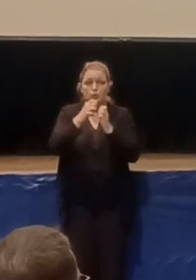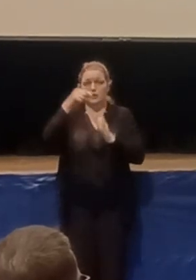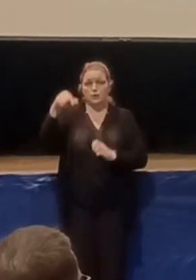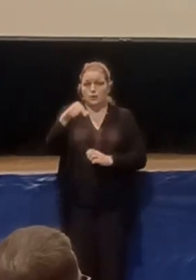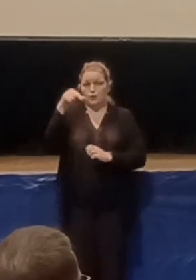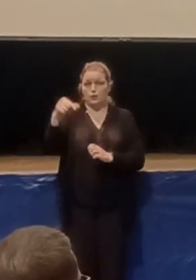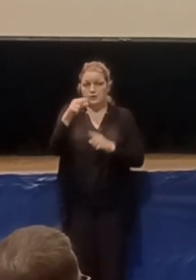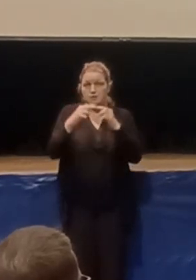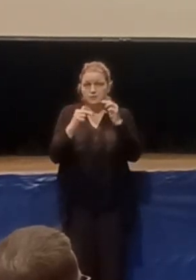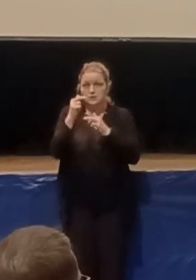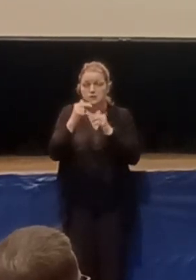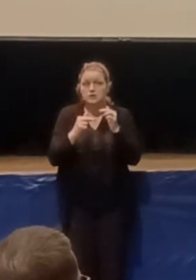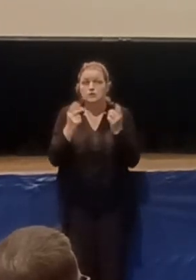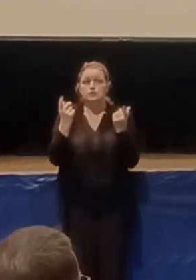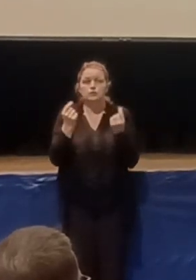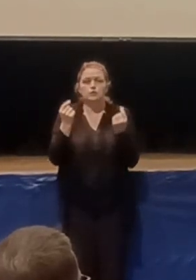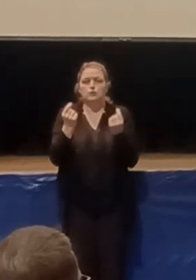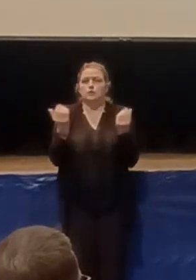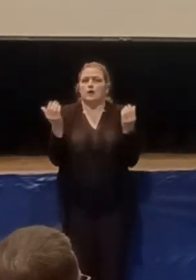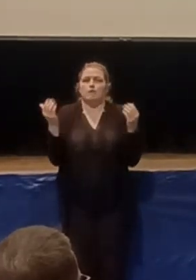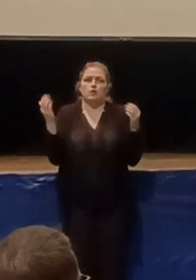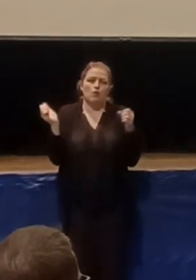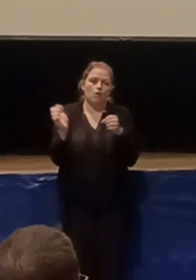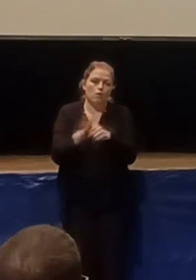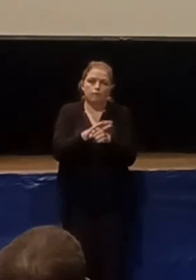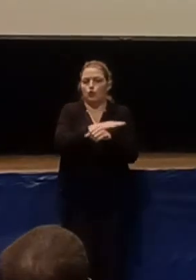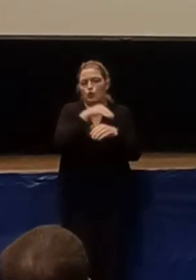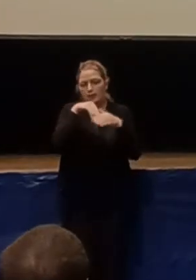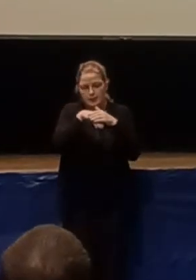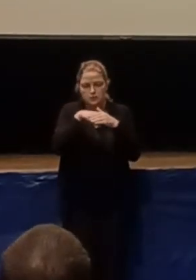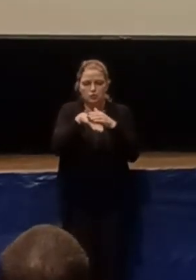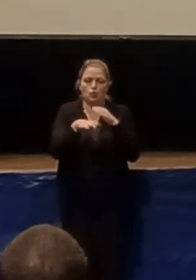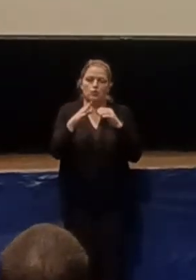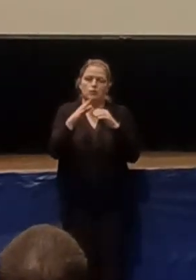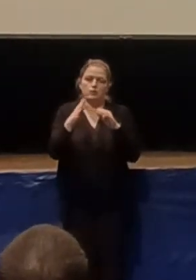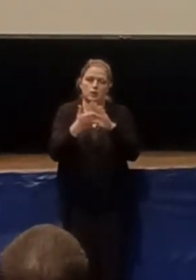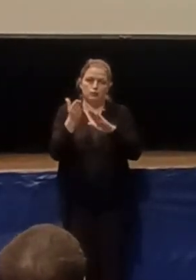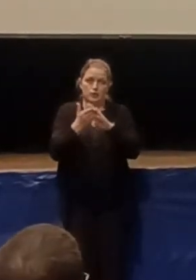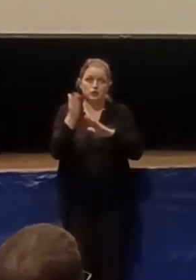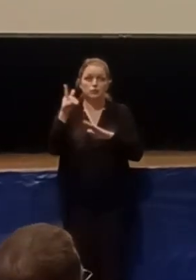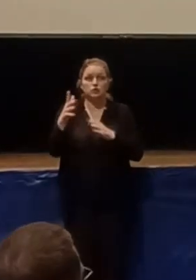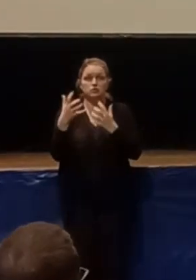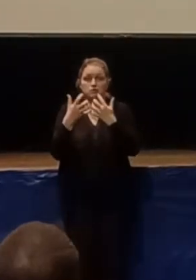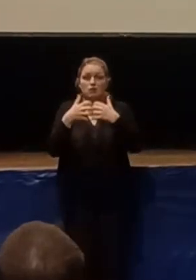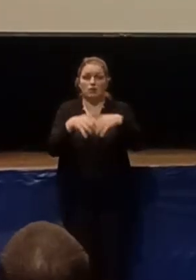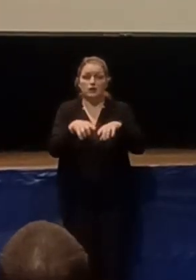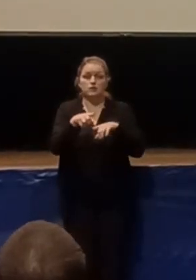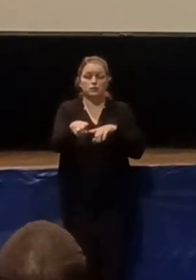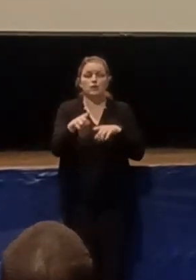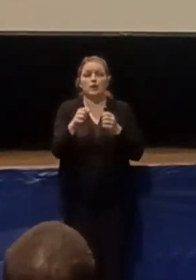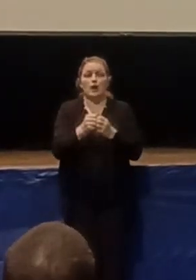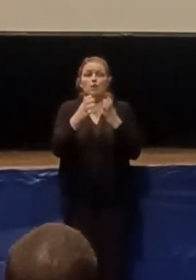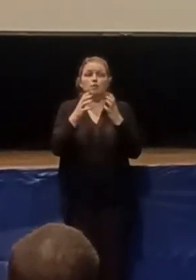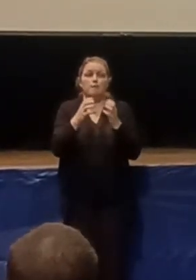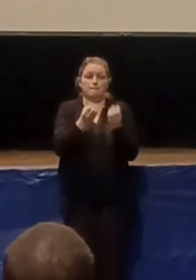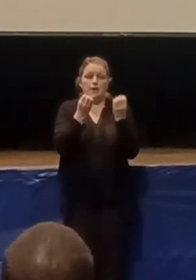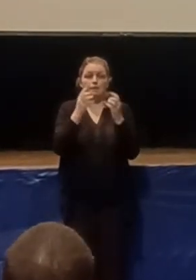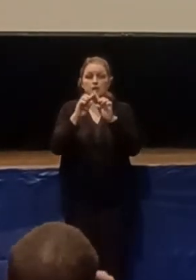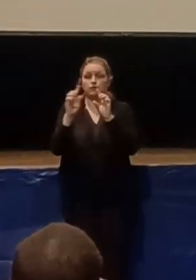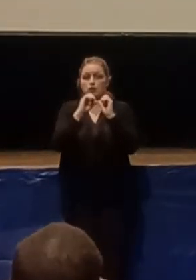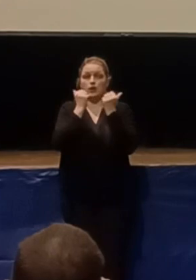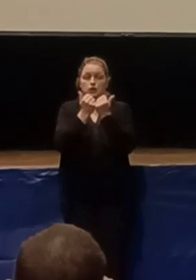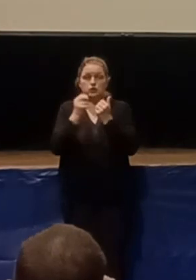facility, was an all-indoor operation, which is in line with how a number of agencies in